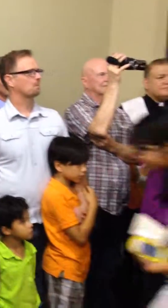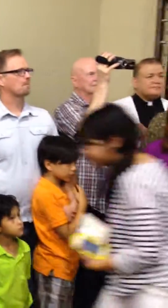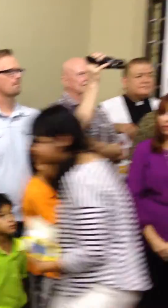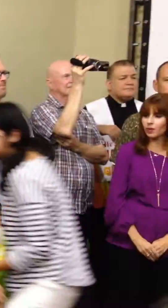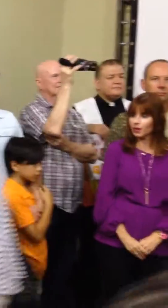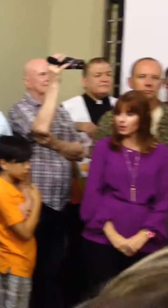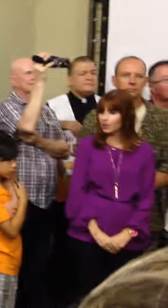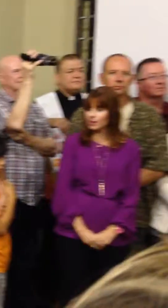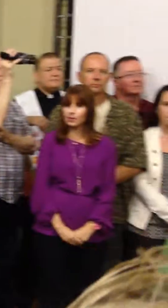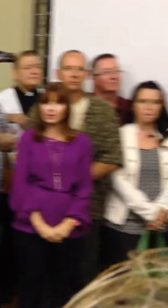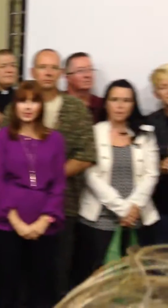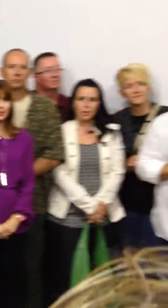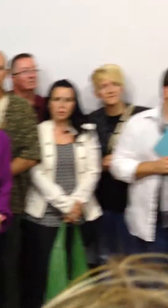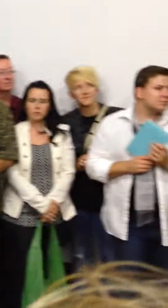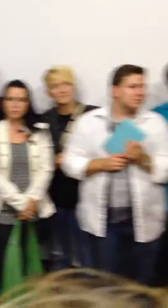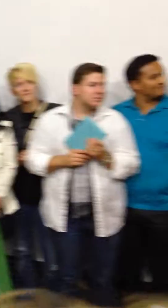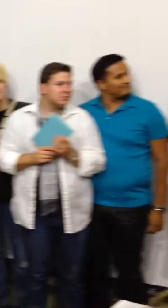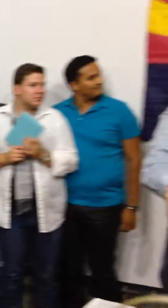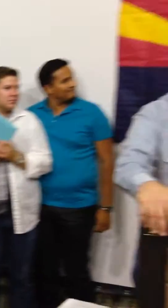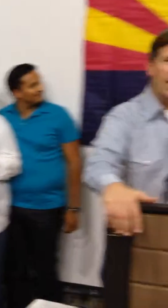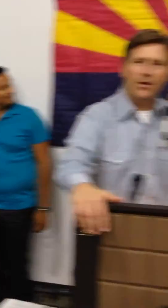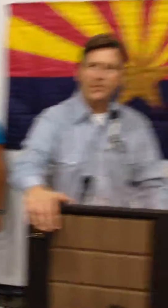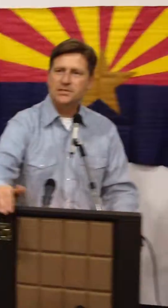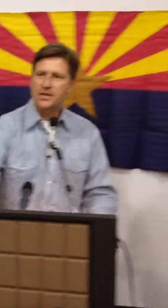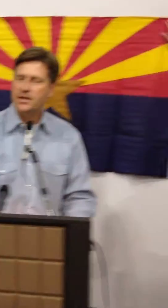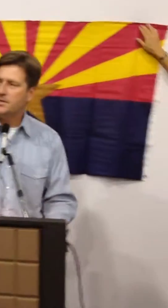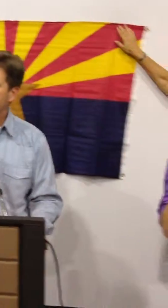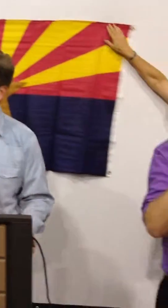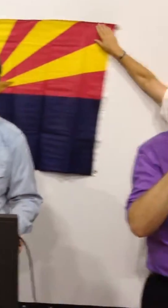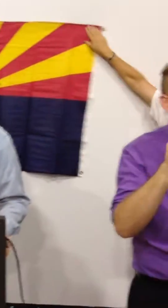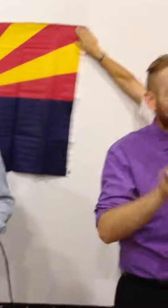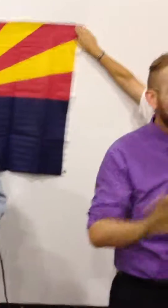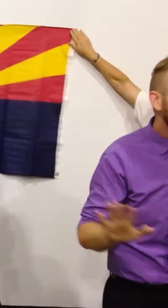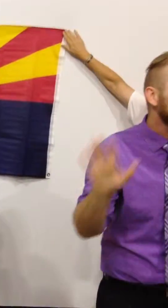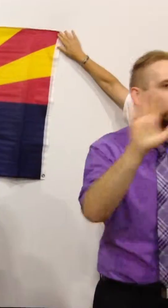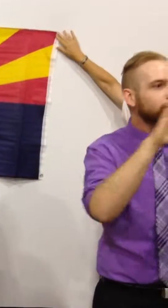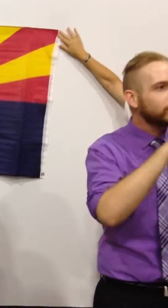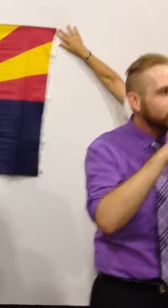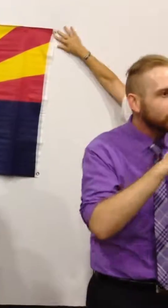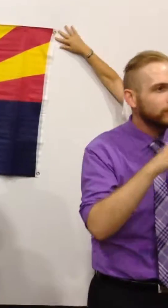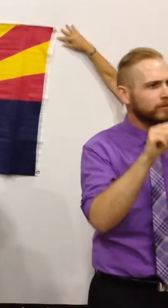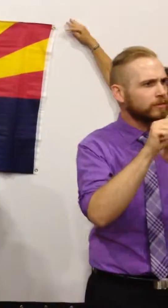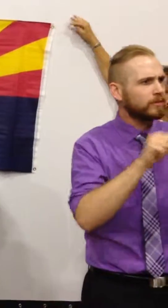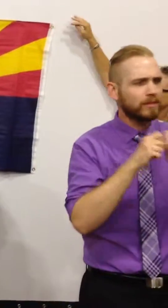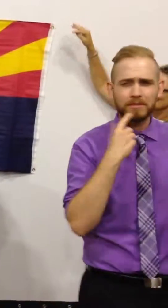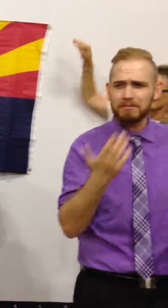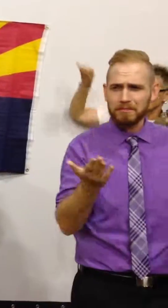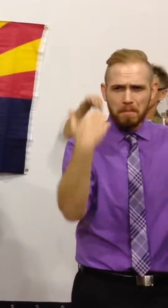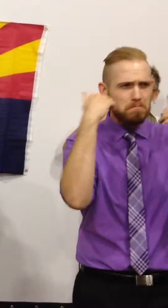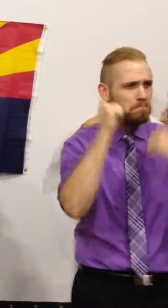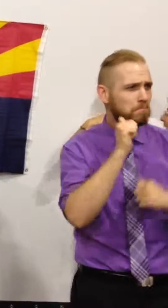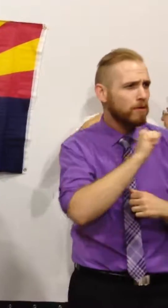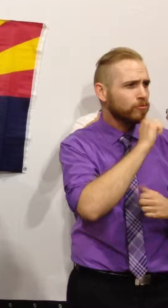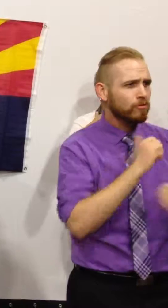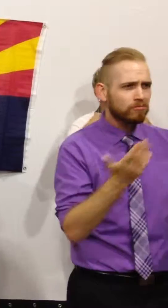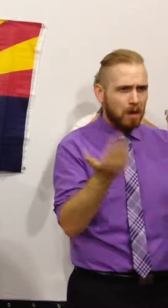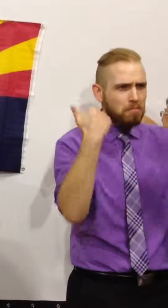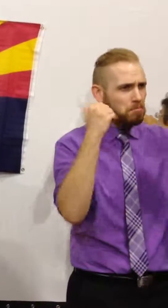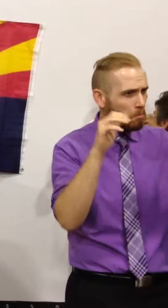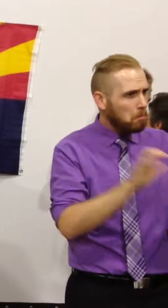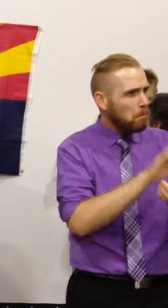I hope our hotels and resorts around the city and state are advertising right. Come on to Arizona. Get